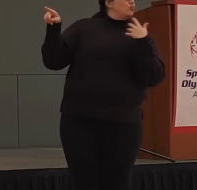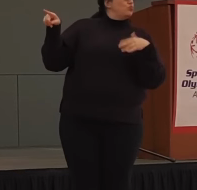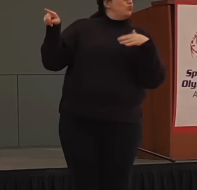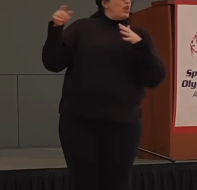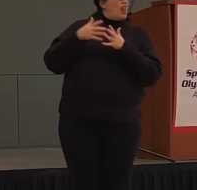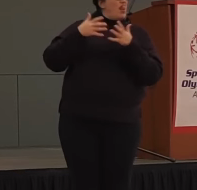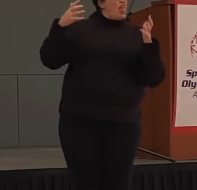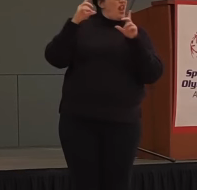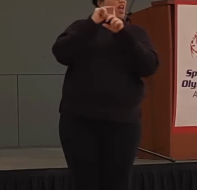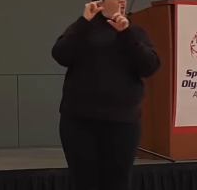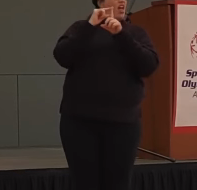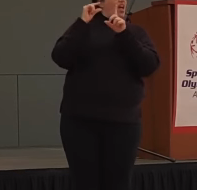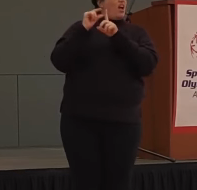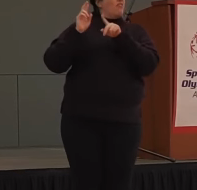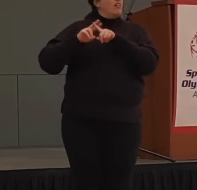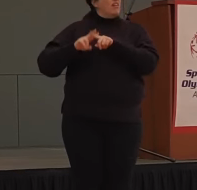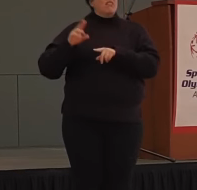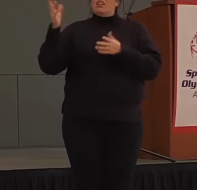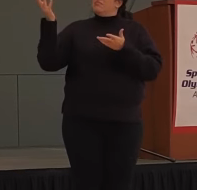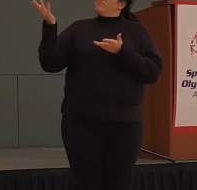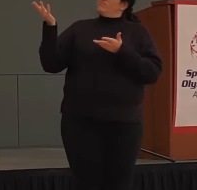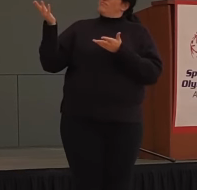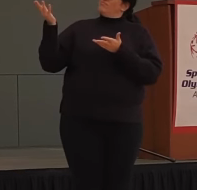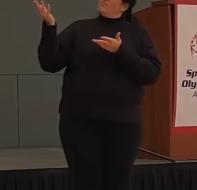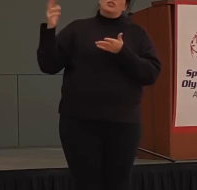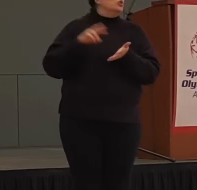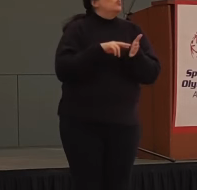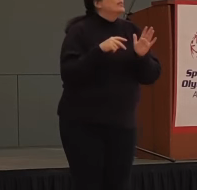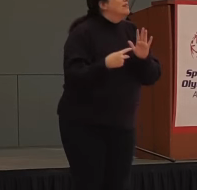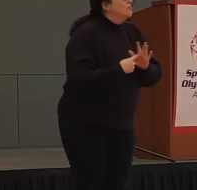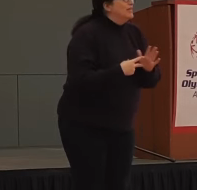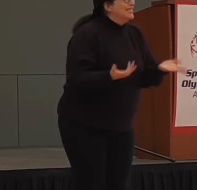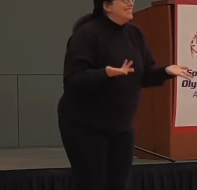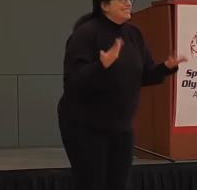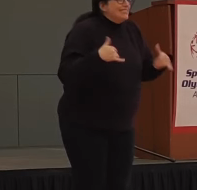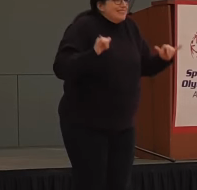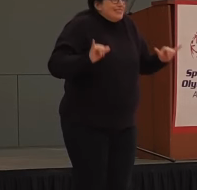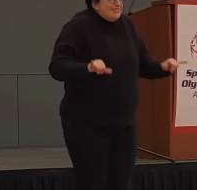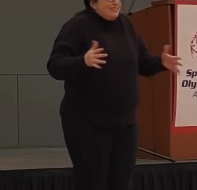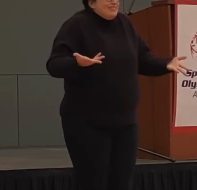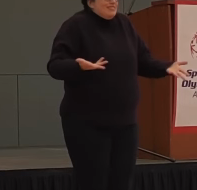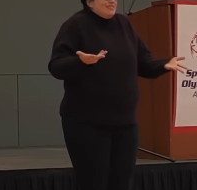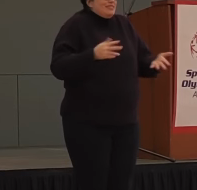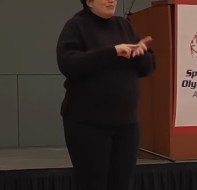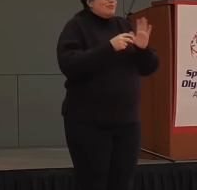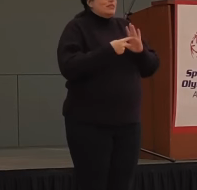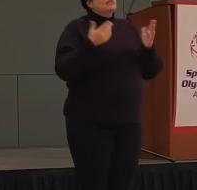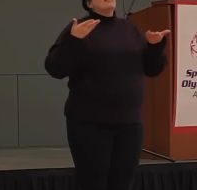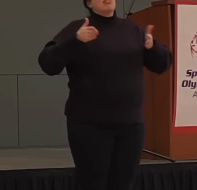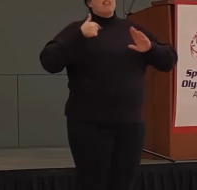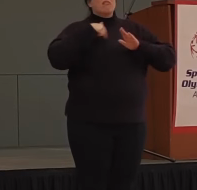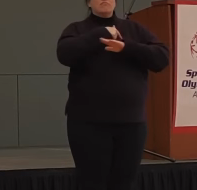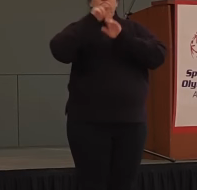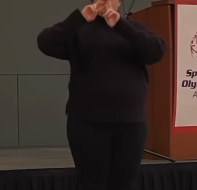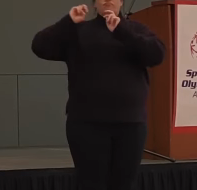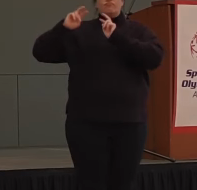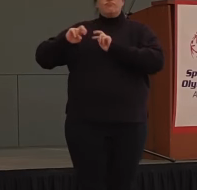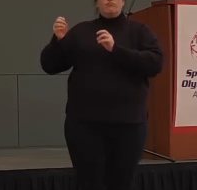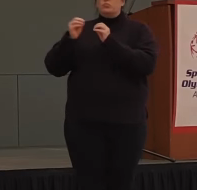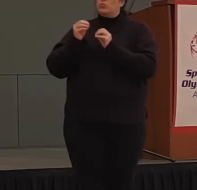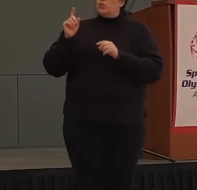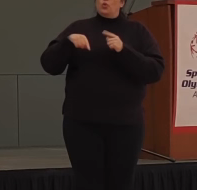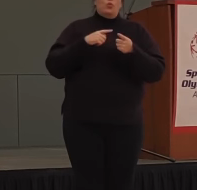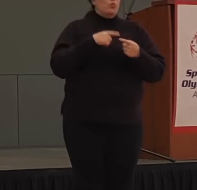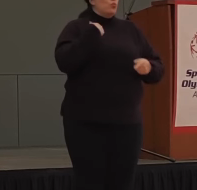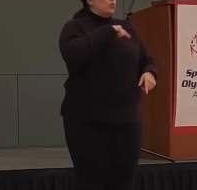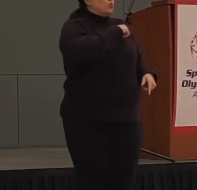words, but I still am unsure, so what is dementia? So let's dig a little bit deeper into this. When we